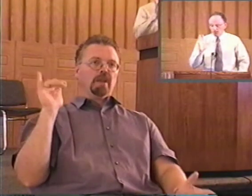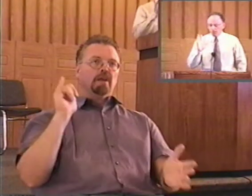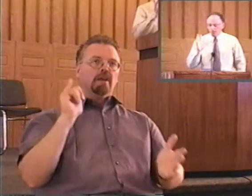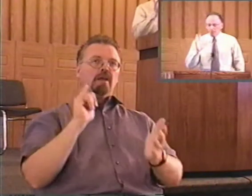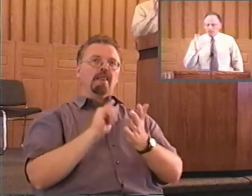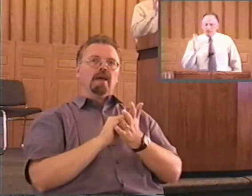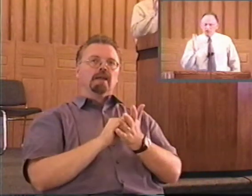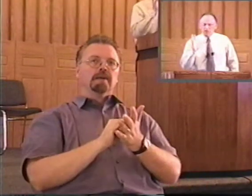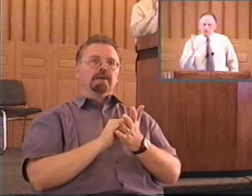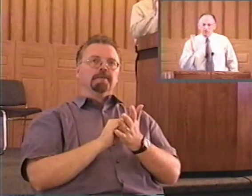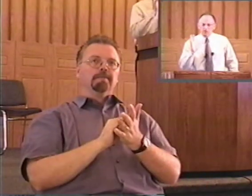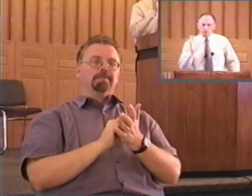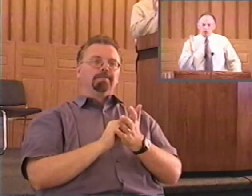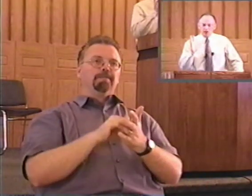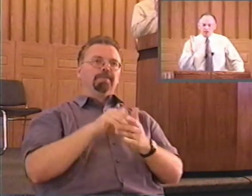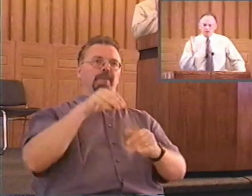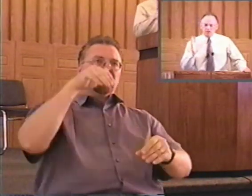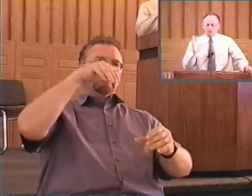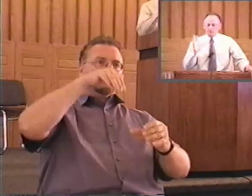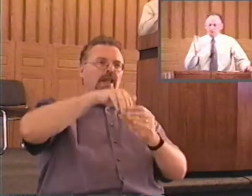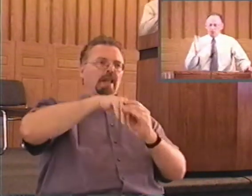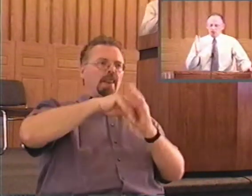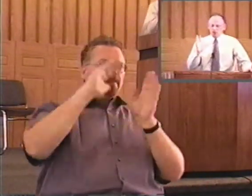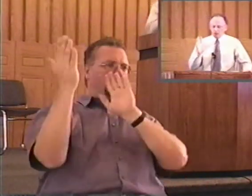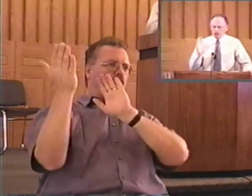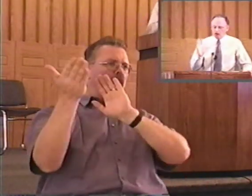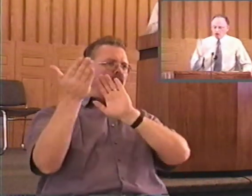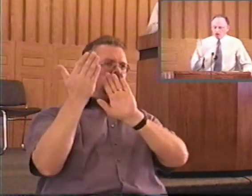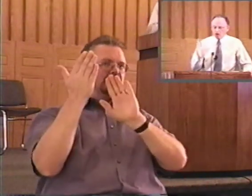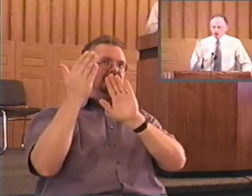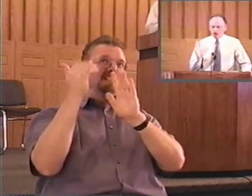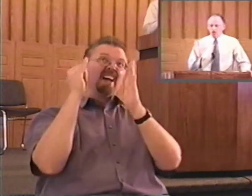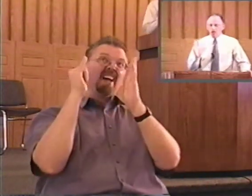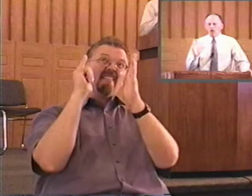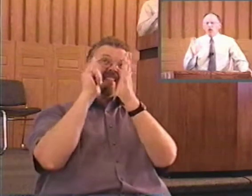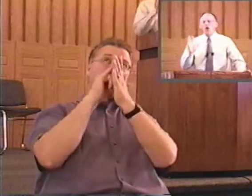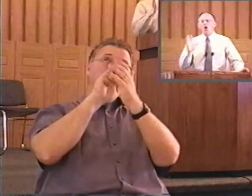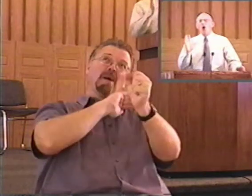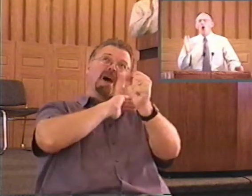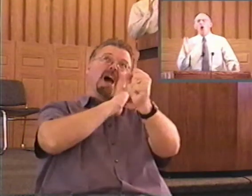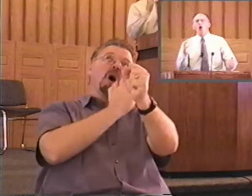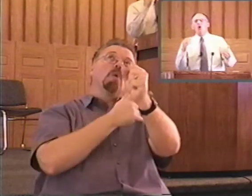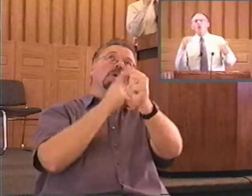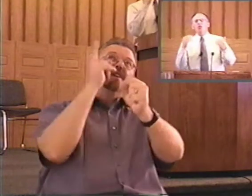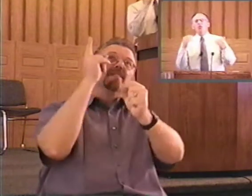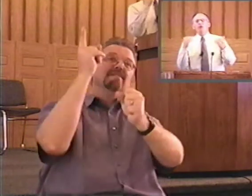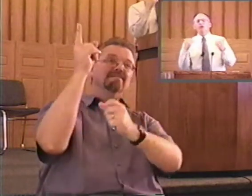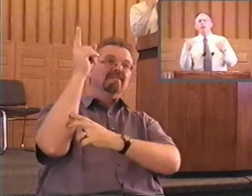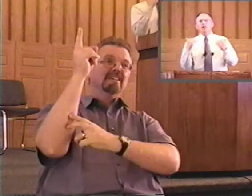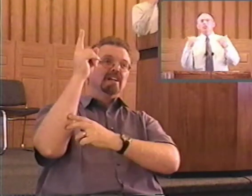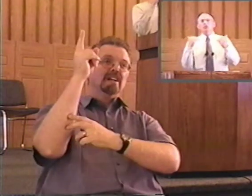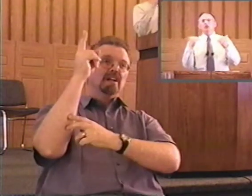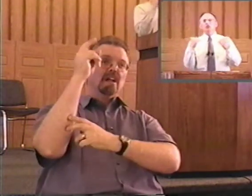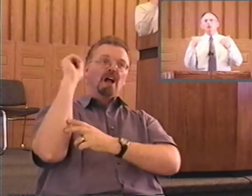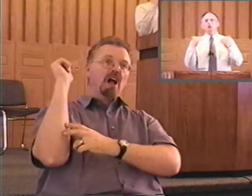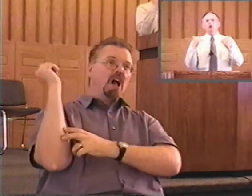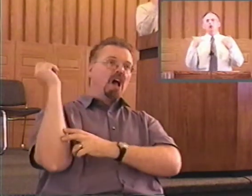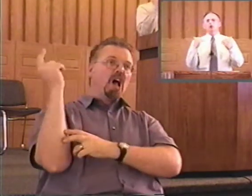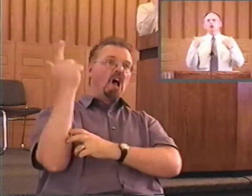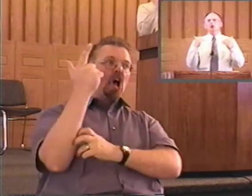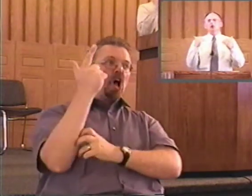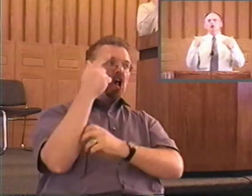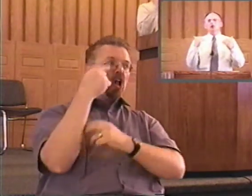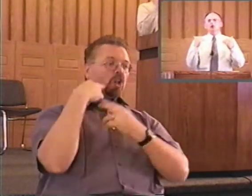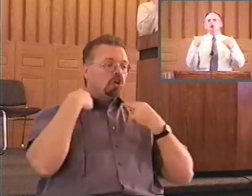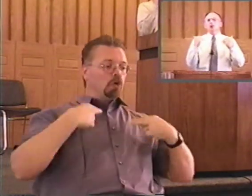That in the presence of such power, all frail